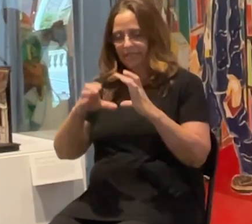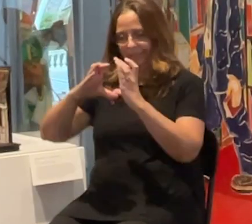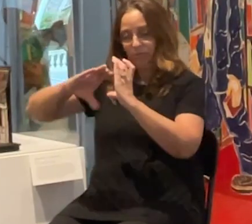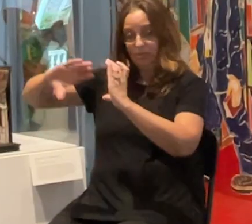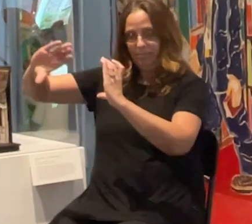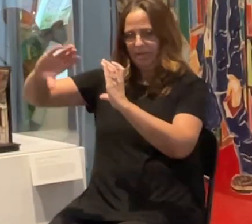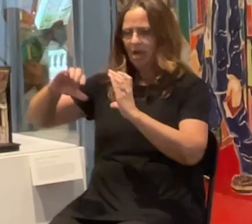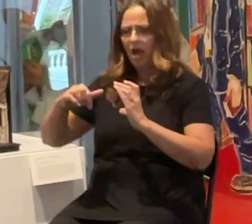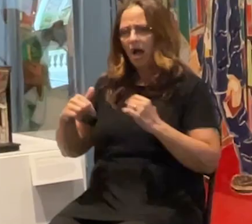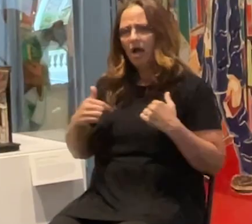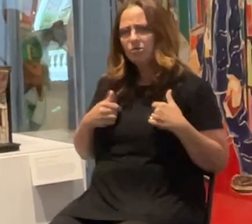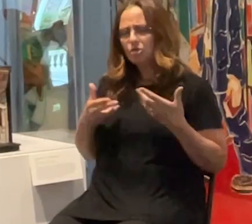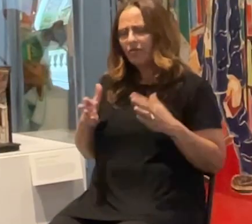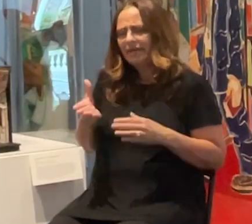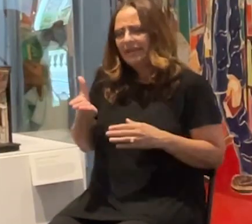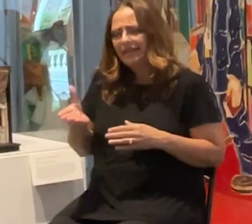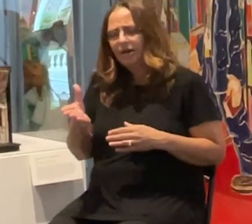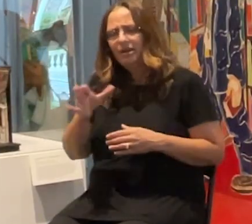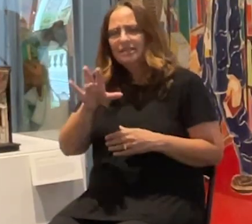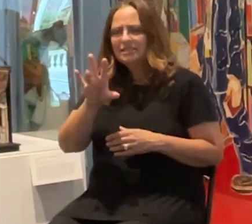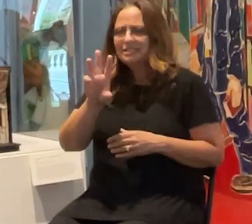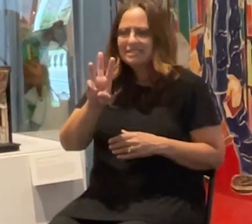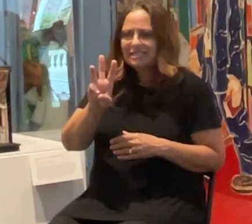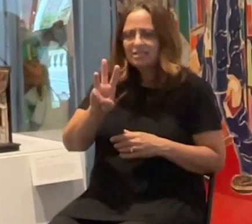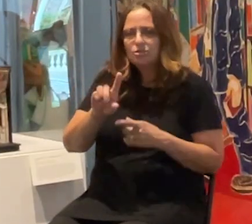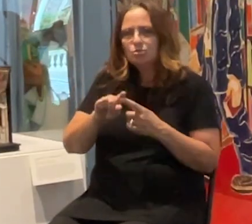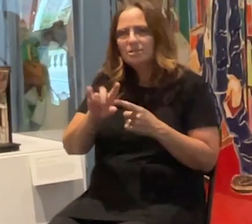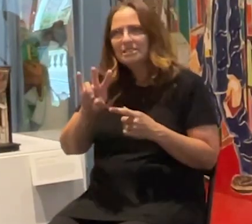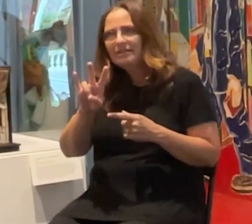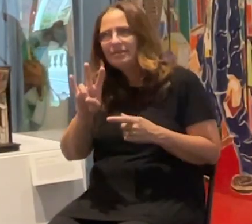eight people that were working there, so I just kind of added in.